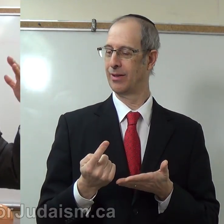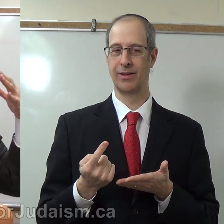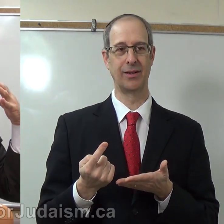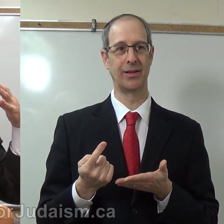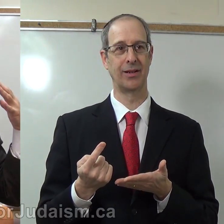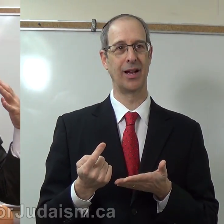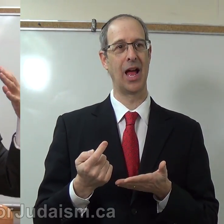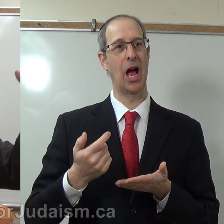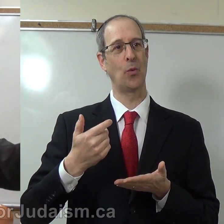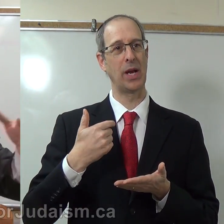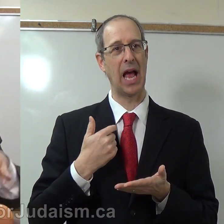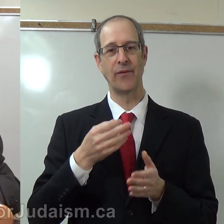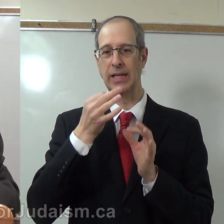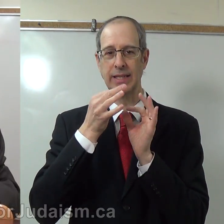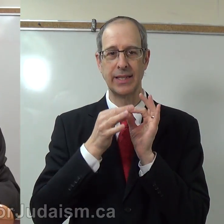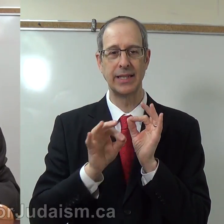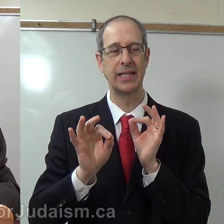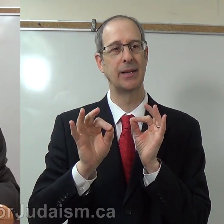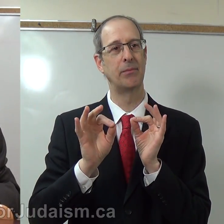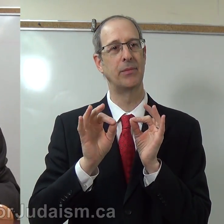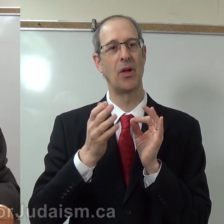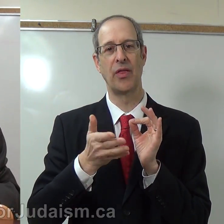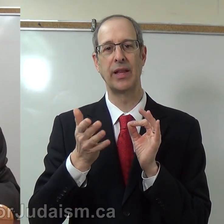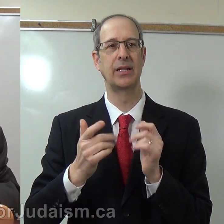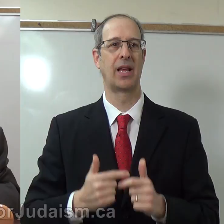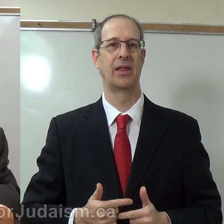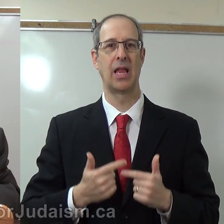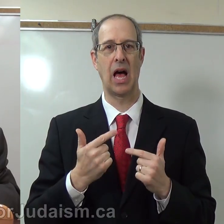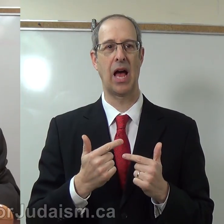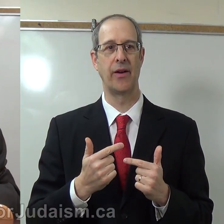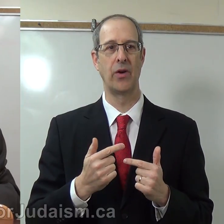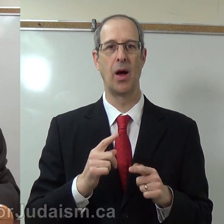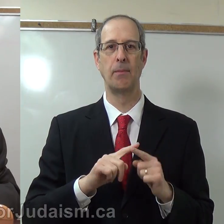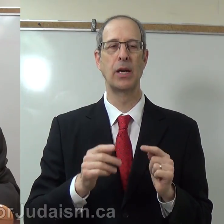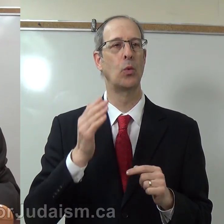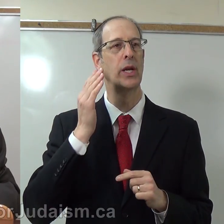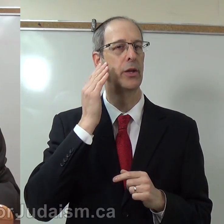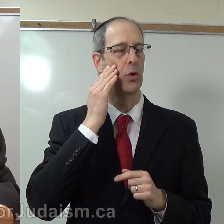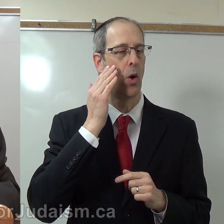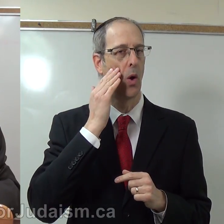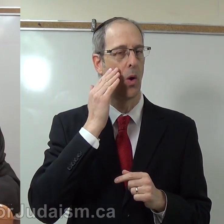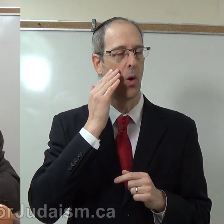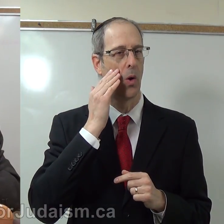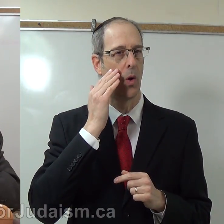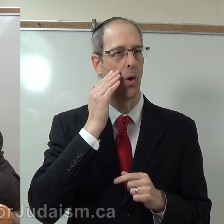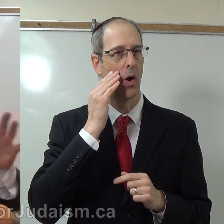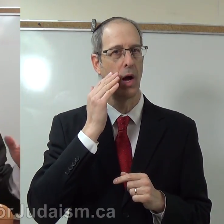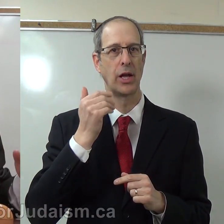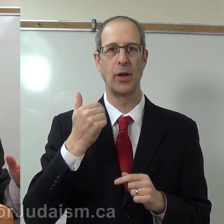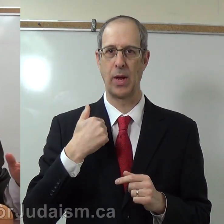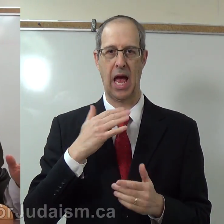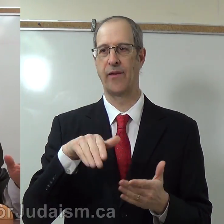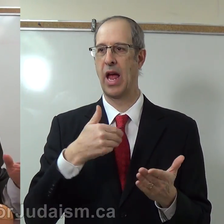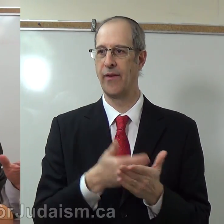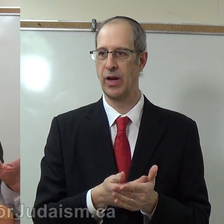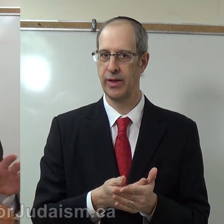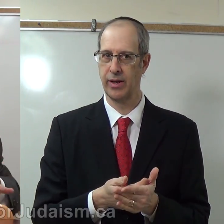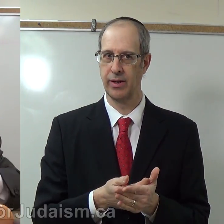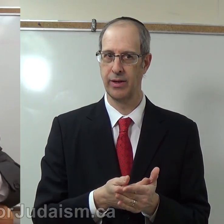and we have the simplest things in life but we realize that we have everything